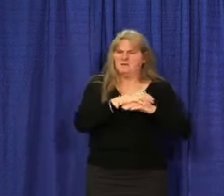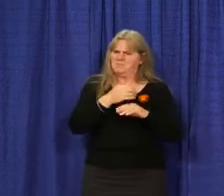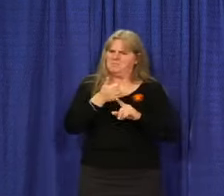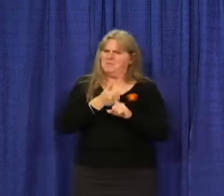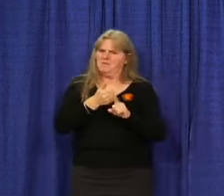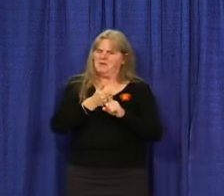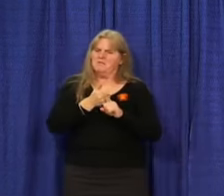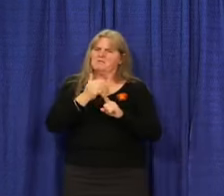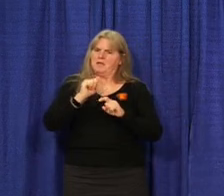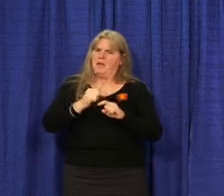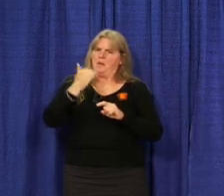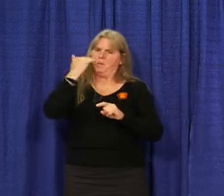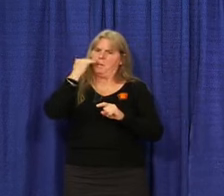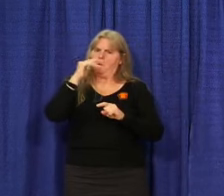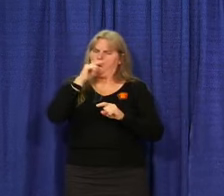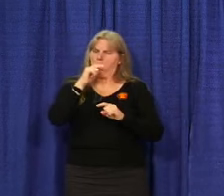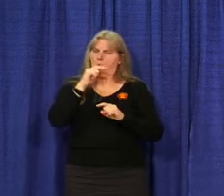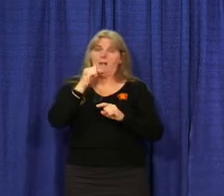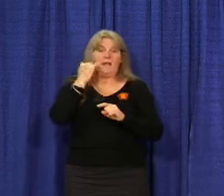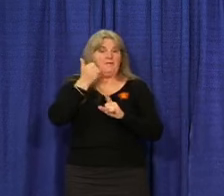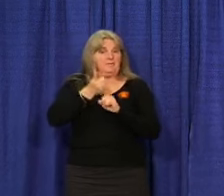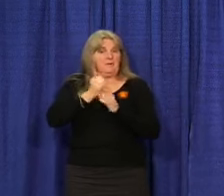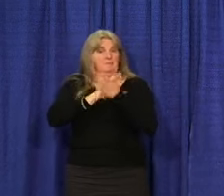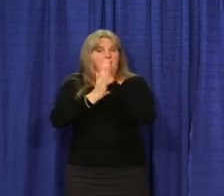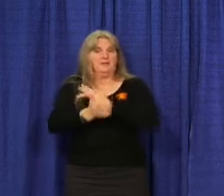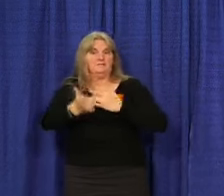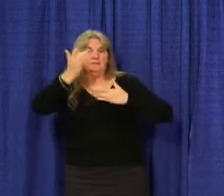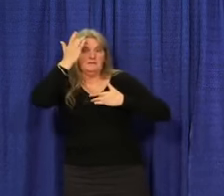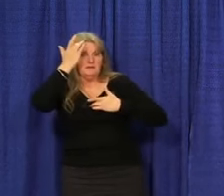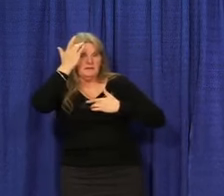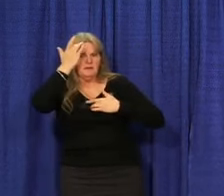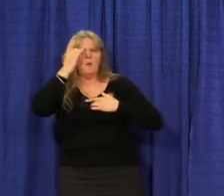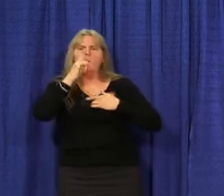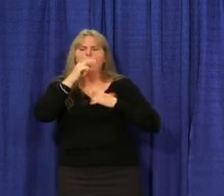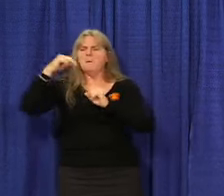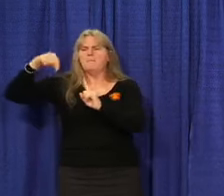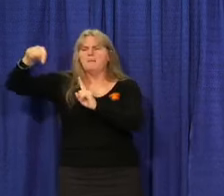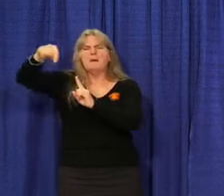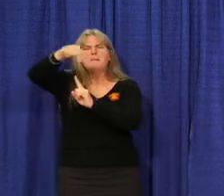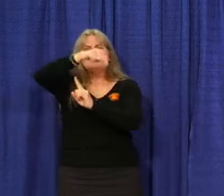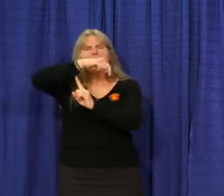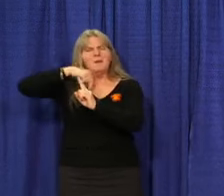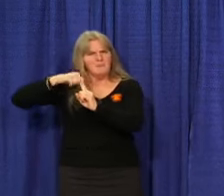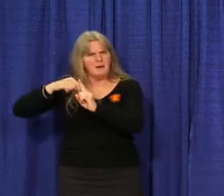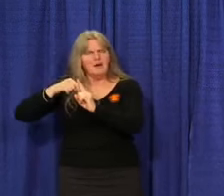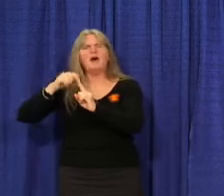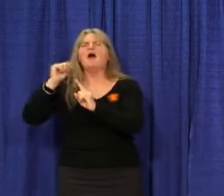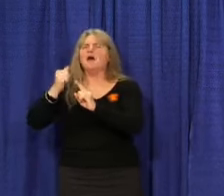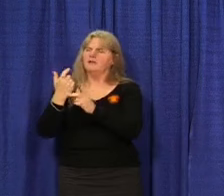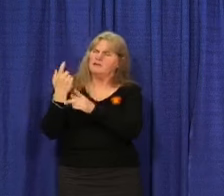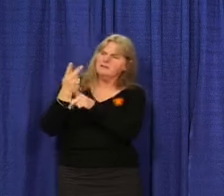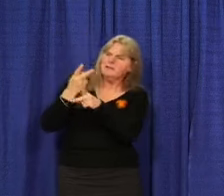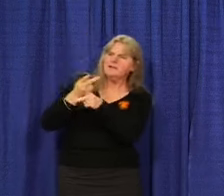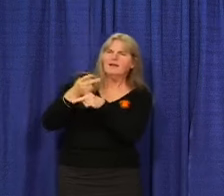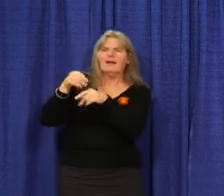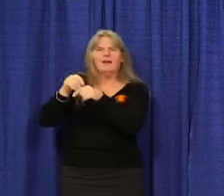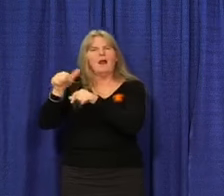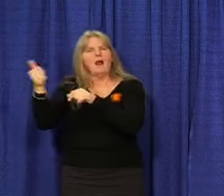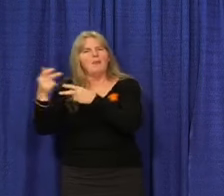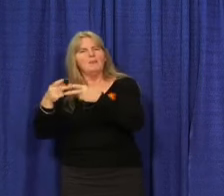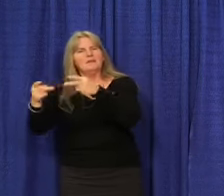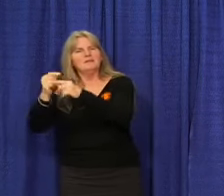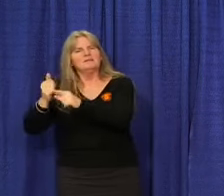their contacts had they been sick and hospitalized while elsewhere, and that they would have been treated with care and